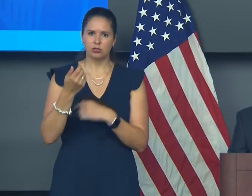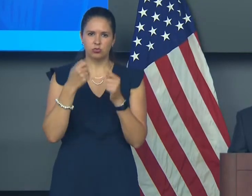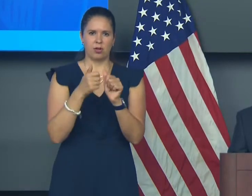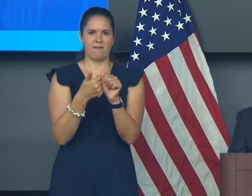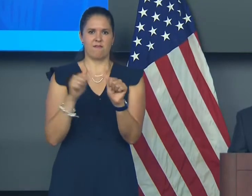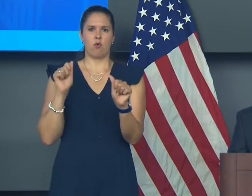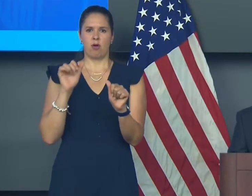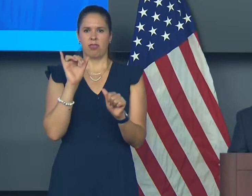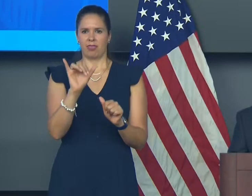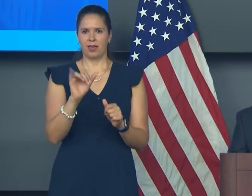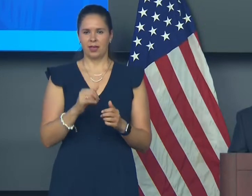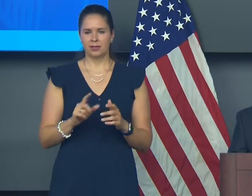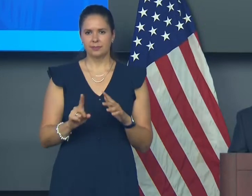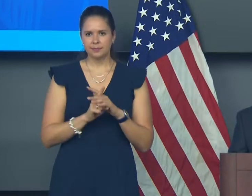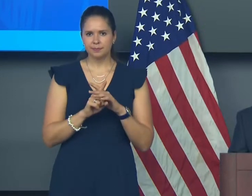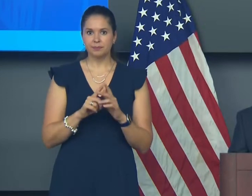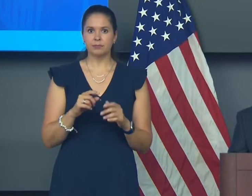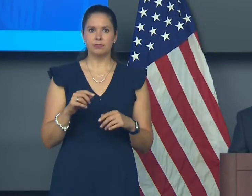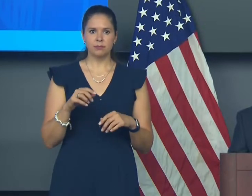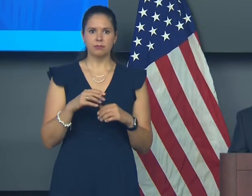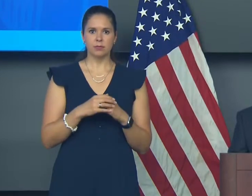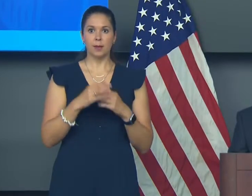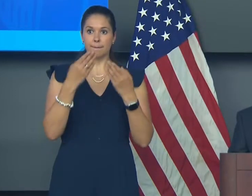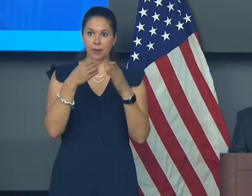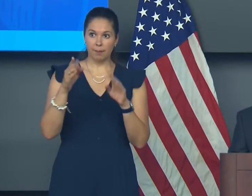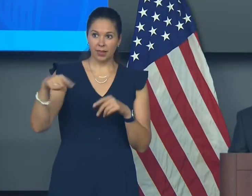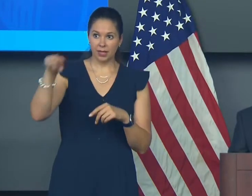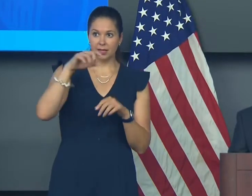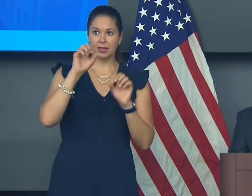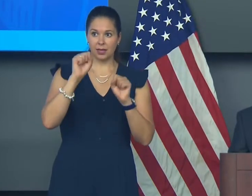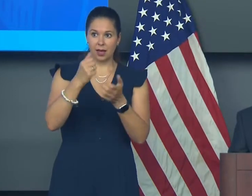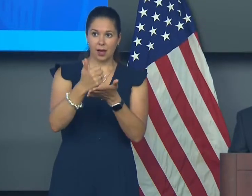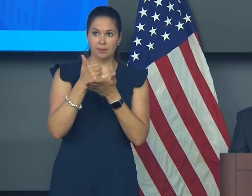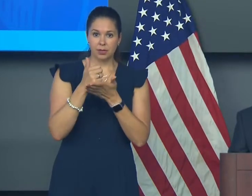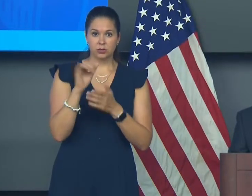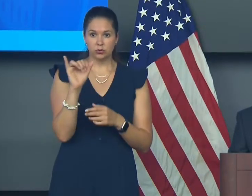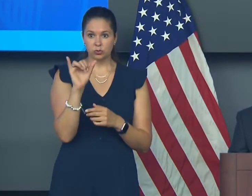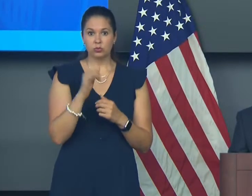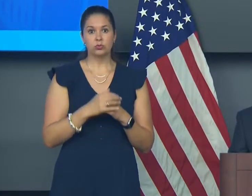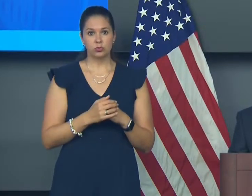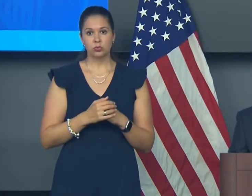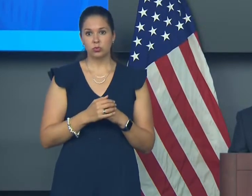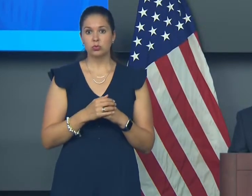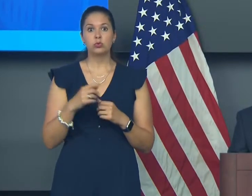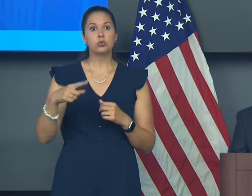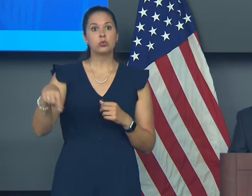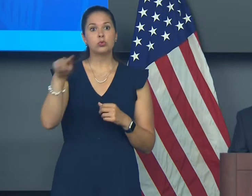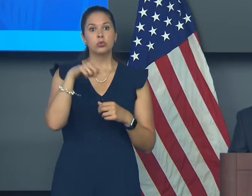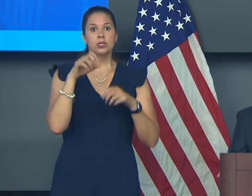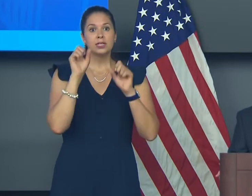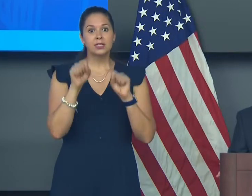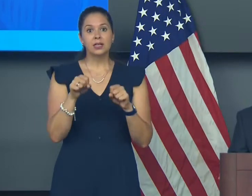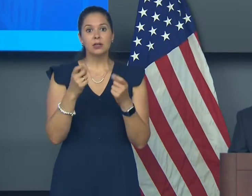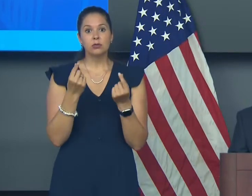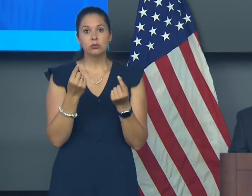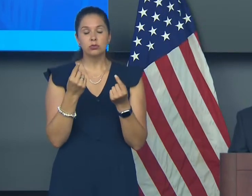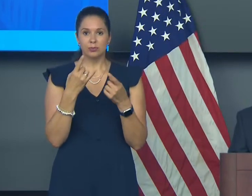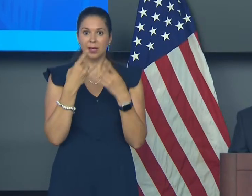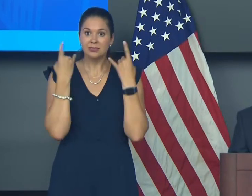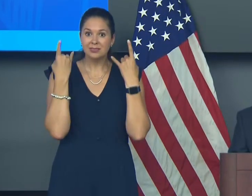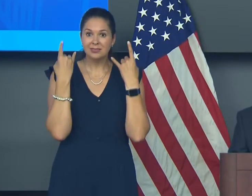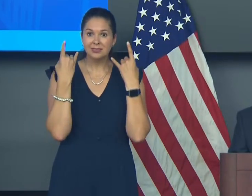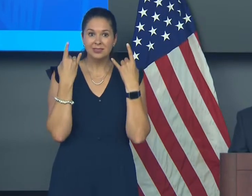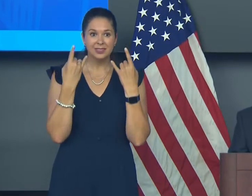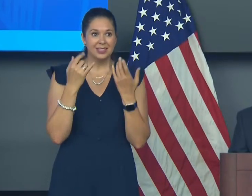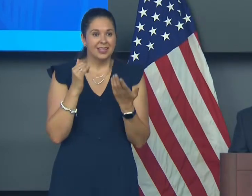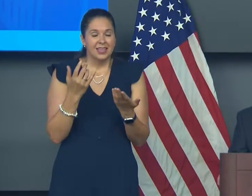happening. Public can help too. And the greatest thing that people can do is simply mask up. I mean,